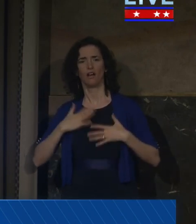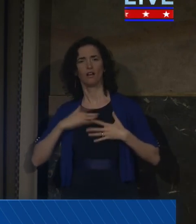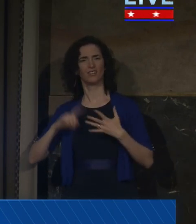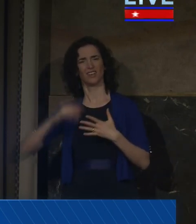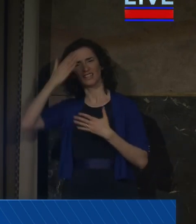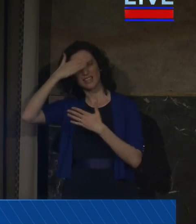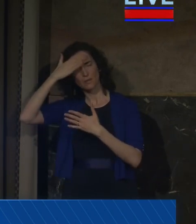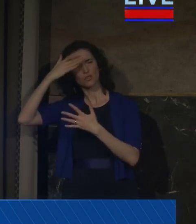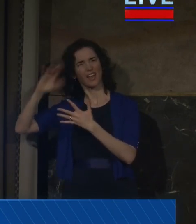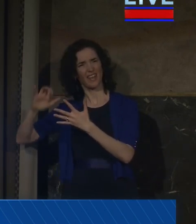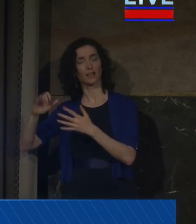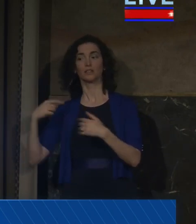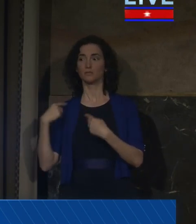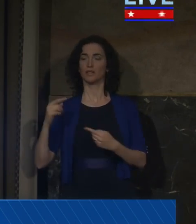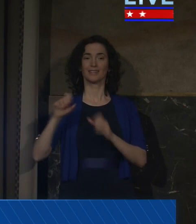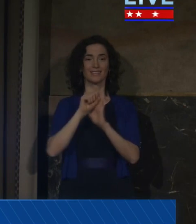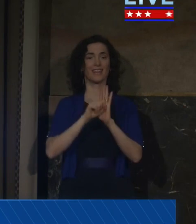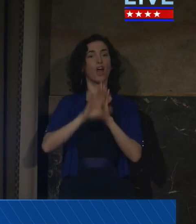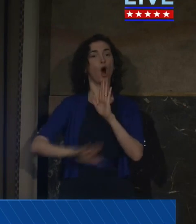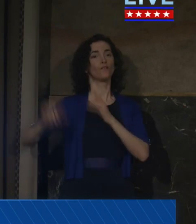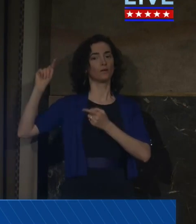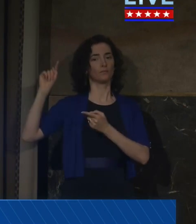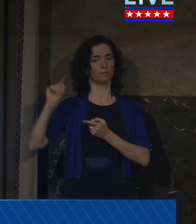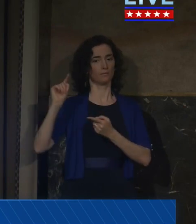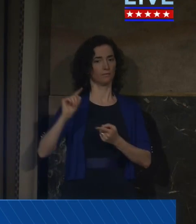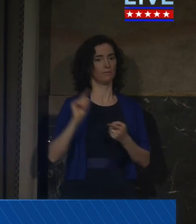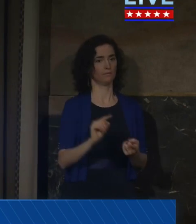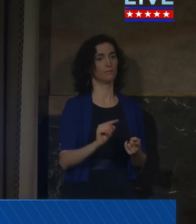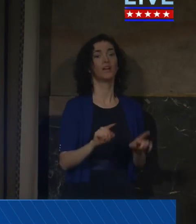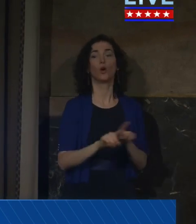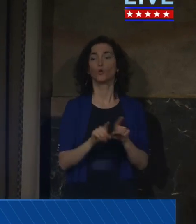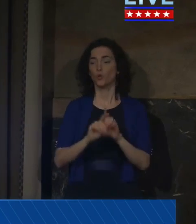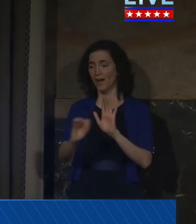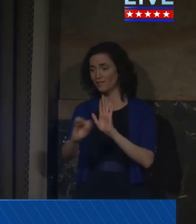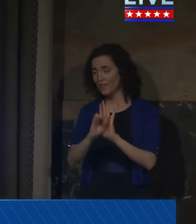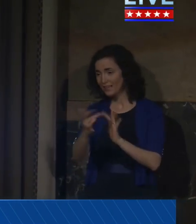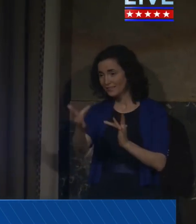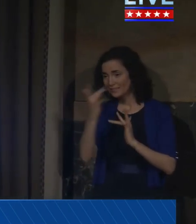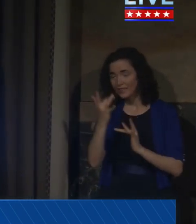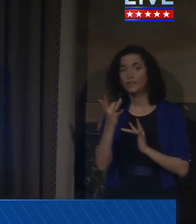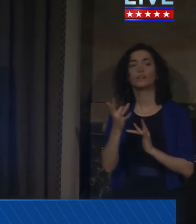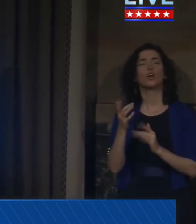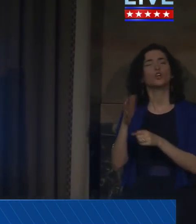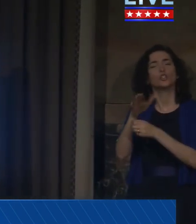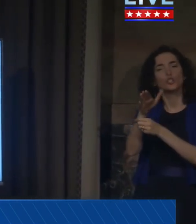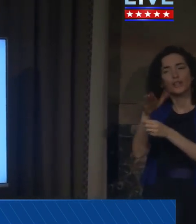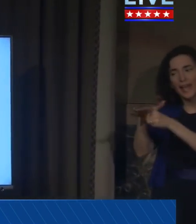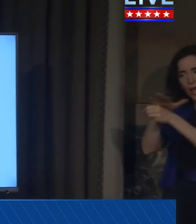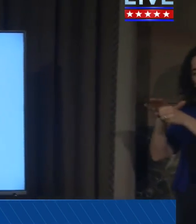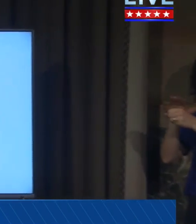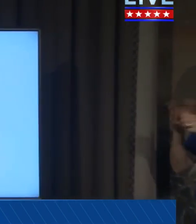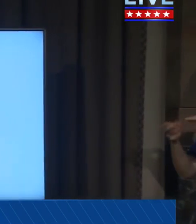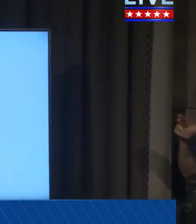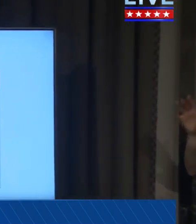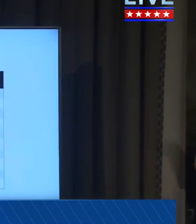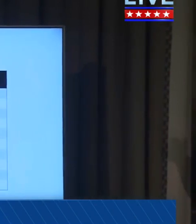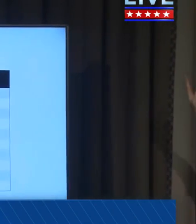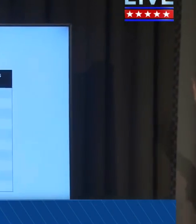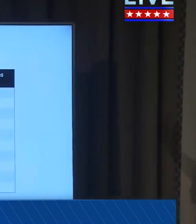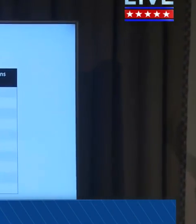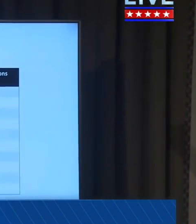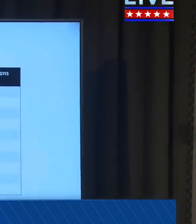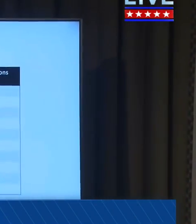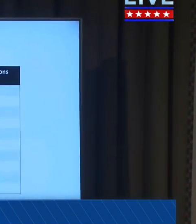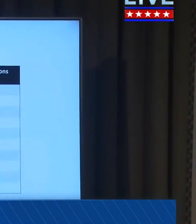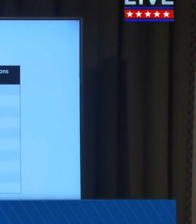state. Cases, per our assessment at that time, were increasing in a few regions, Region 2, Region 4,